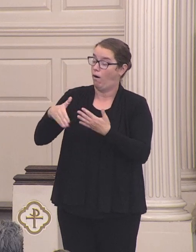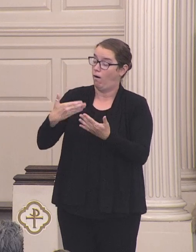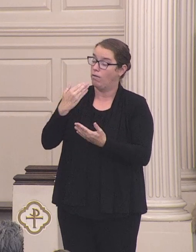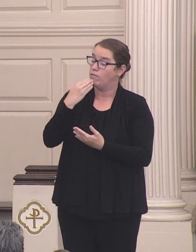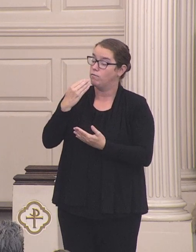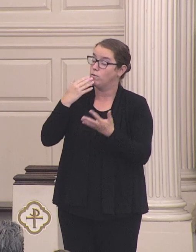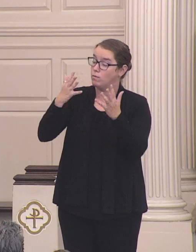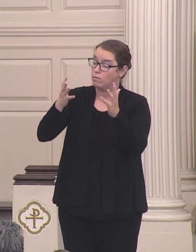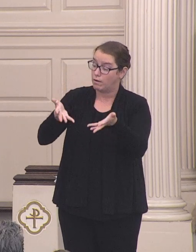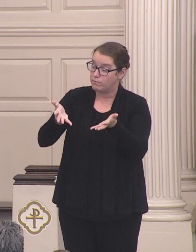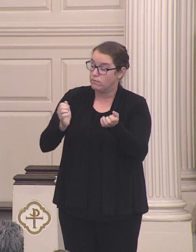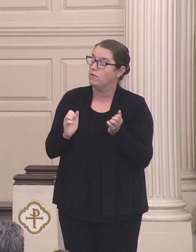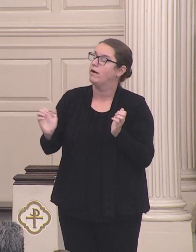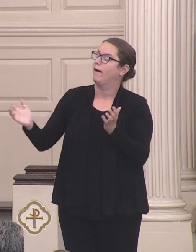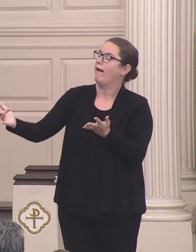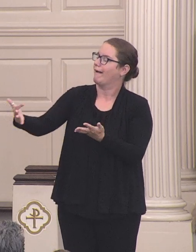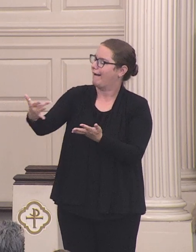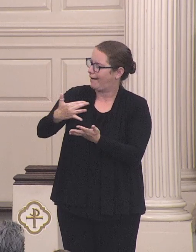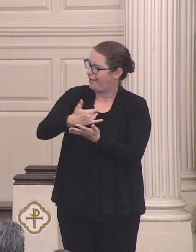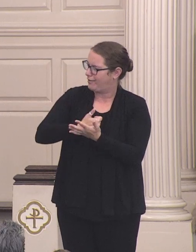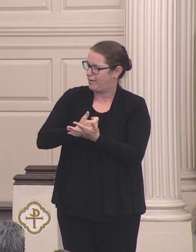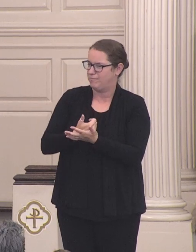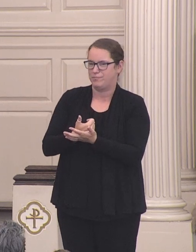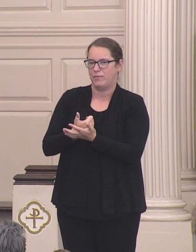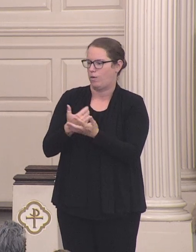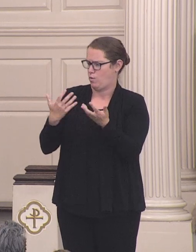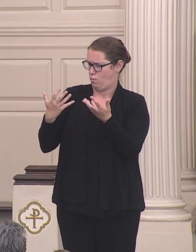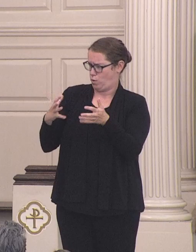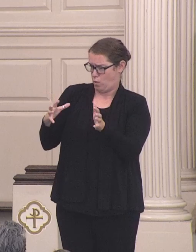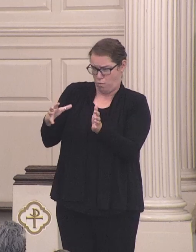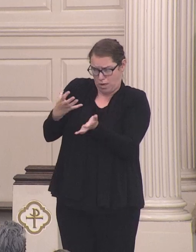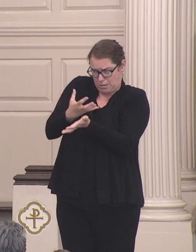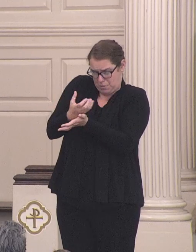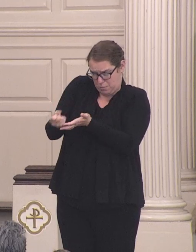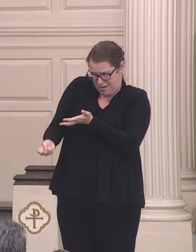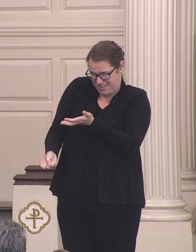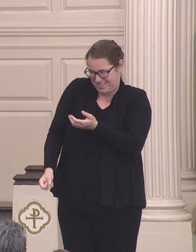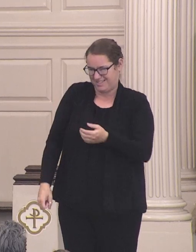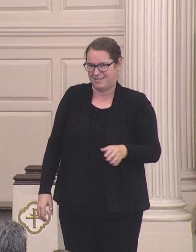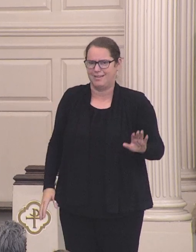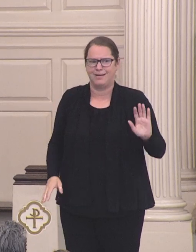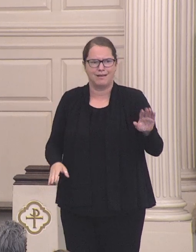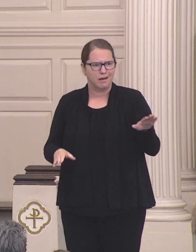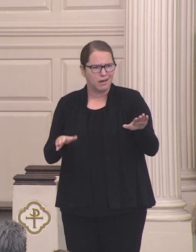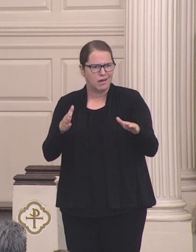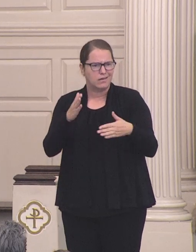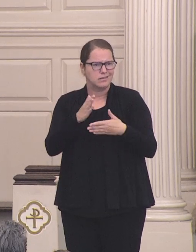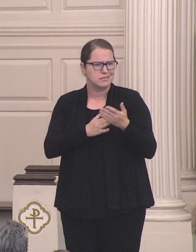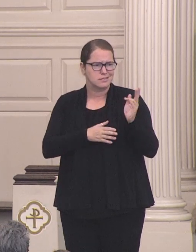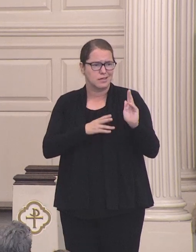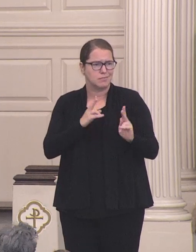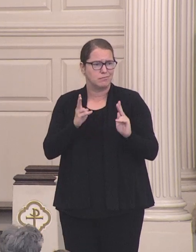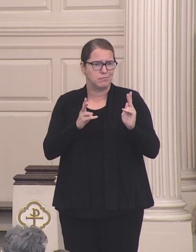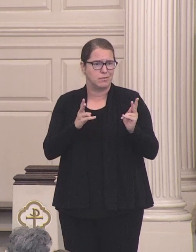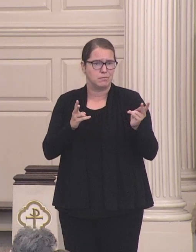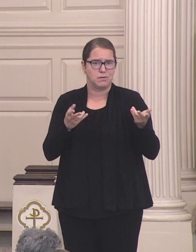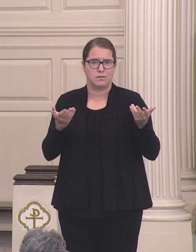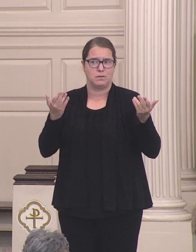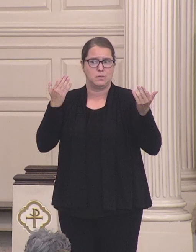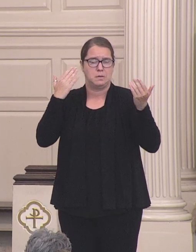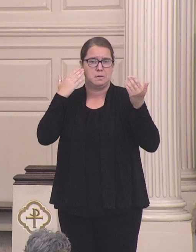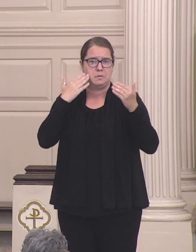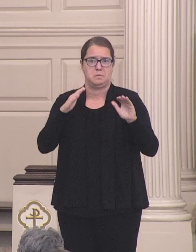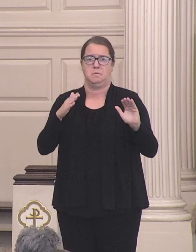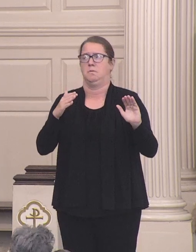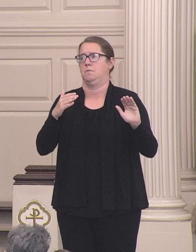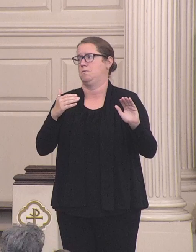wasted. Some people don't seem to know that there is what we call the sin of prodigality,